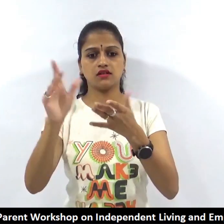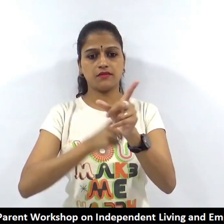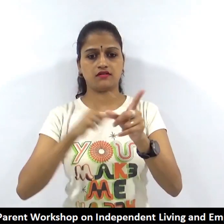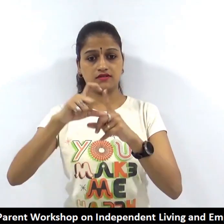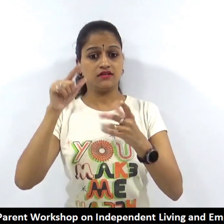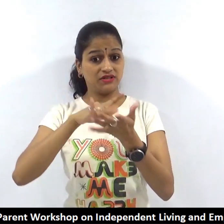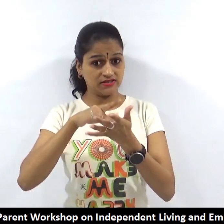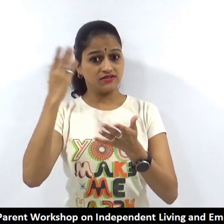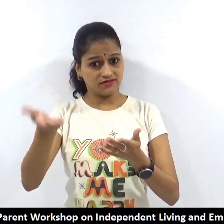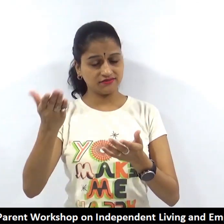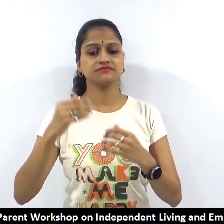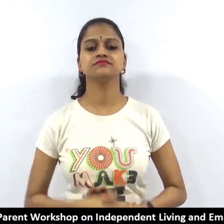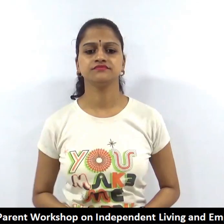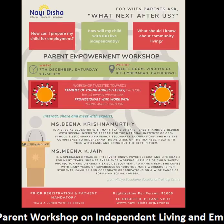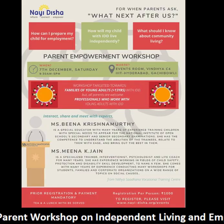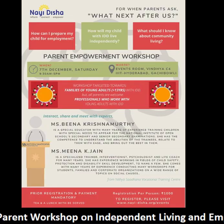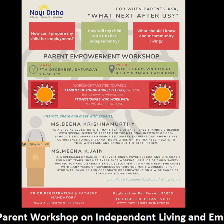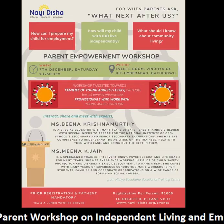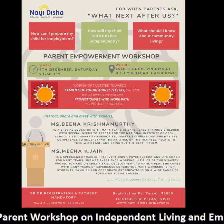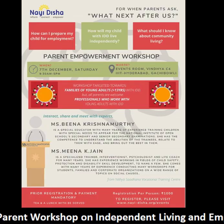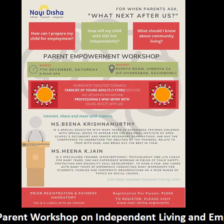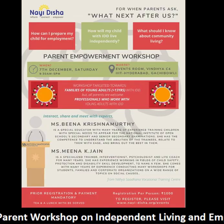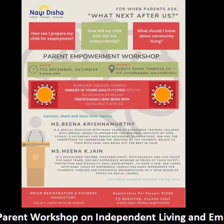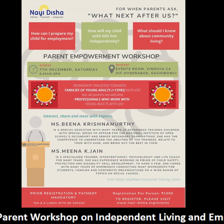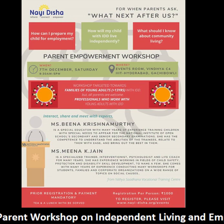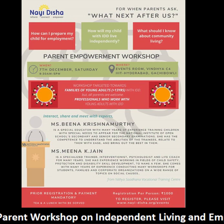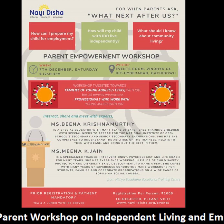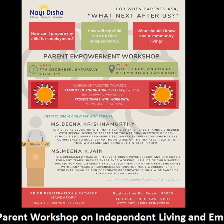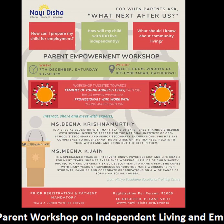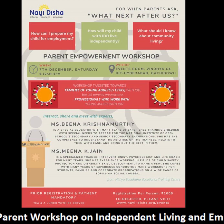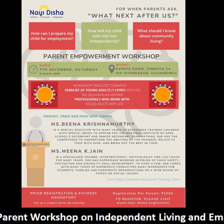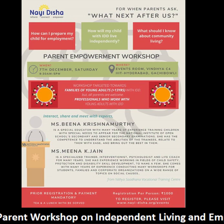Hyderabad Parent Workshop on Independent Living and Employability An